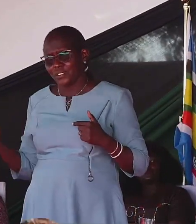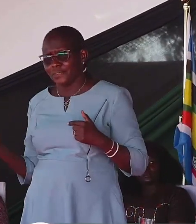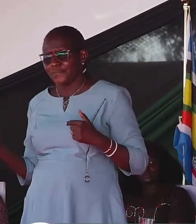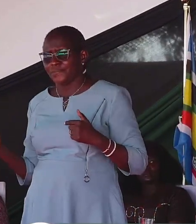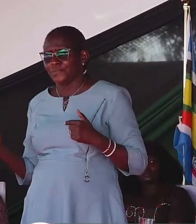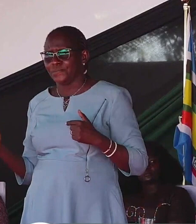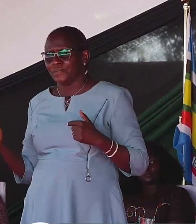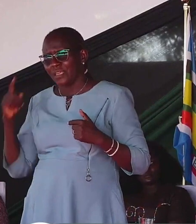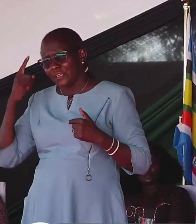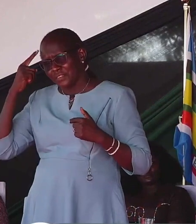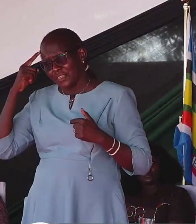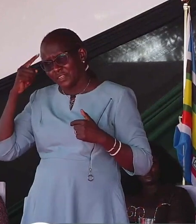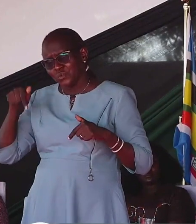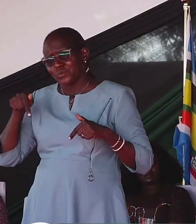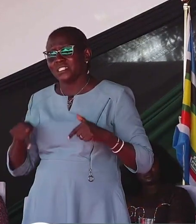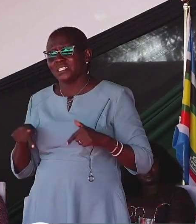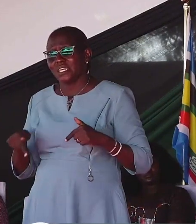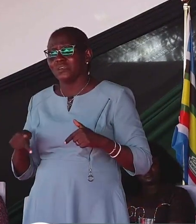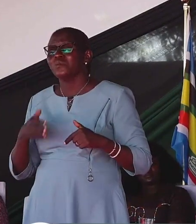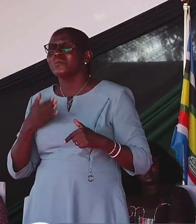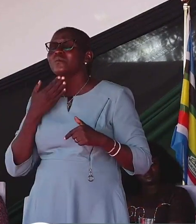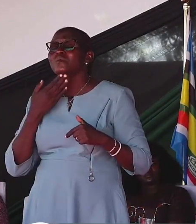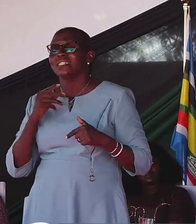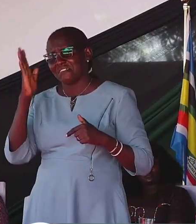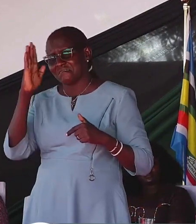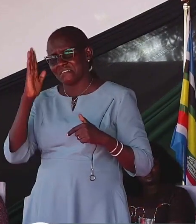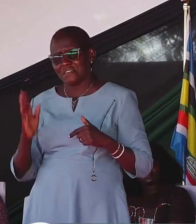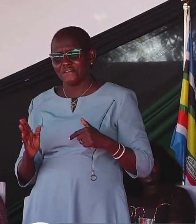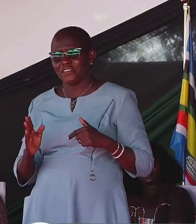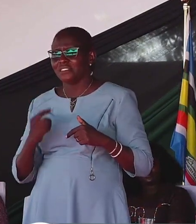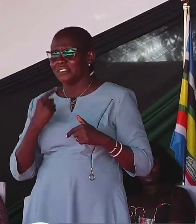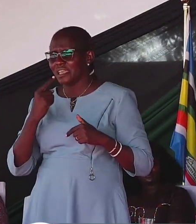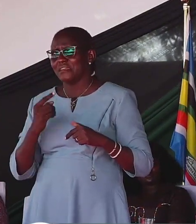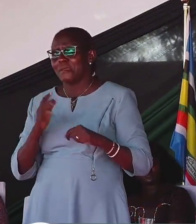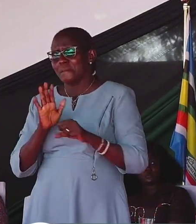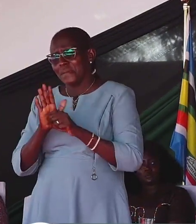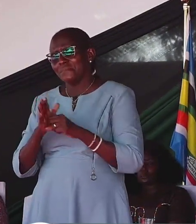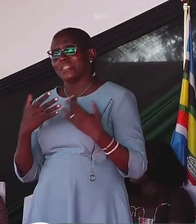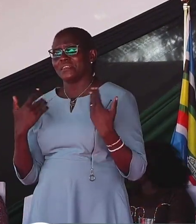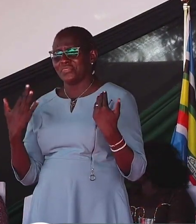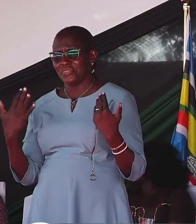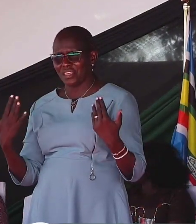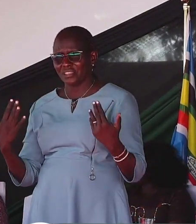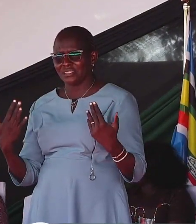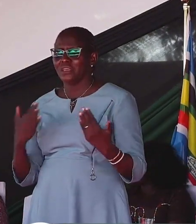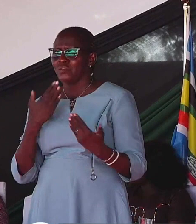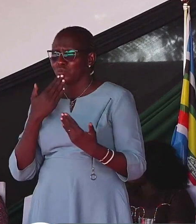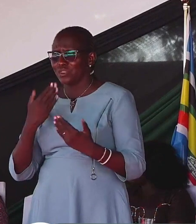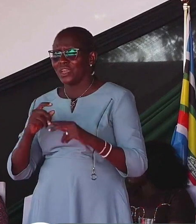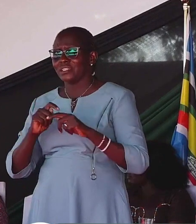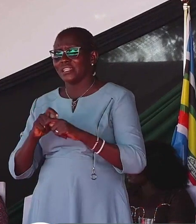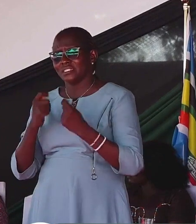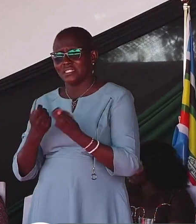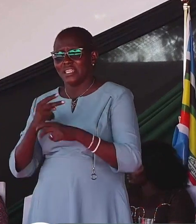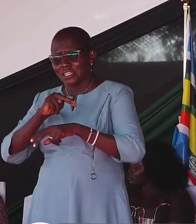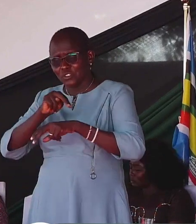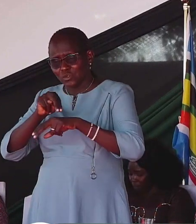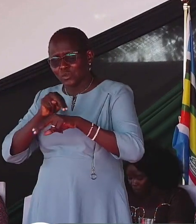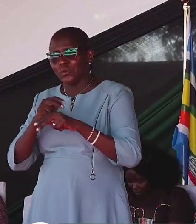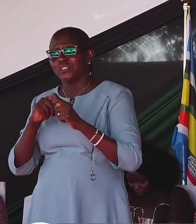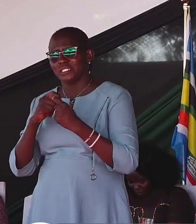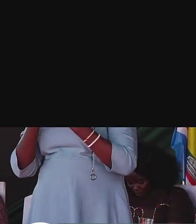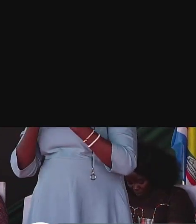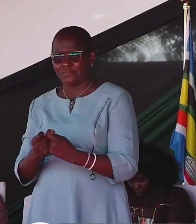I think today I never wanted to say a lot of things, but to thank the team, the national team,